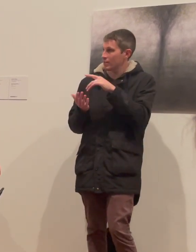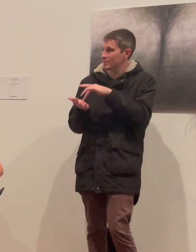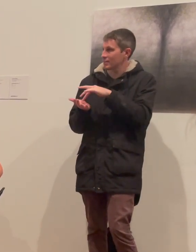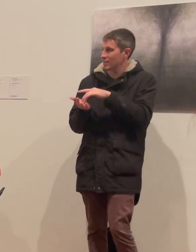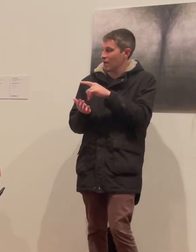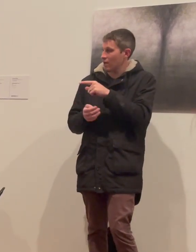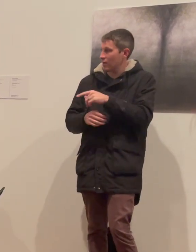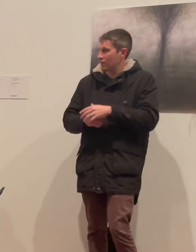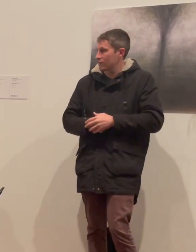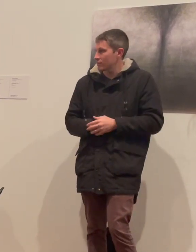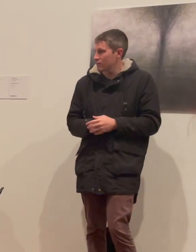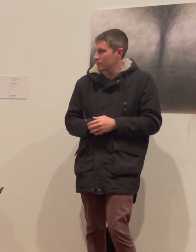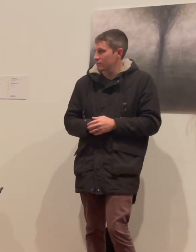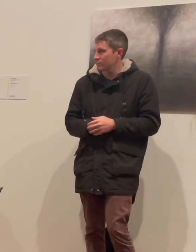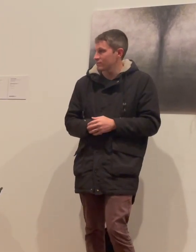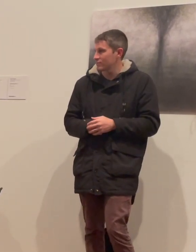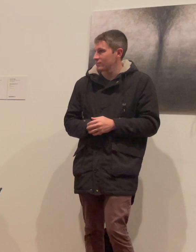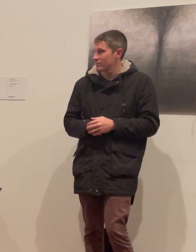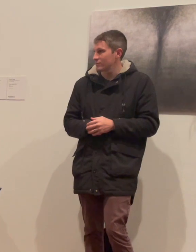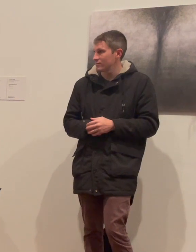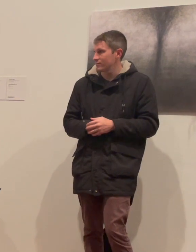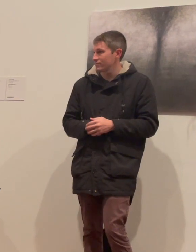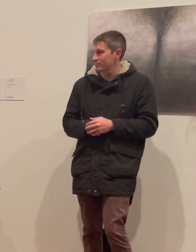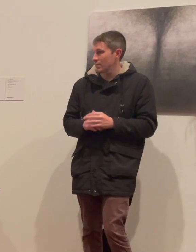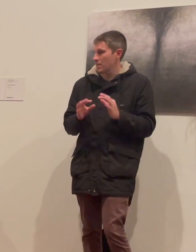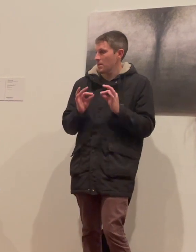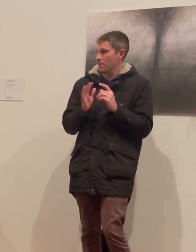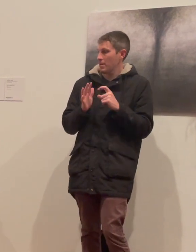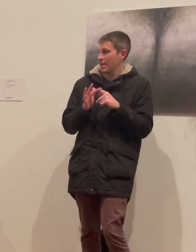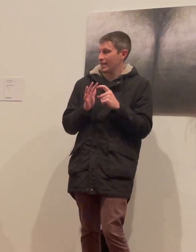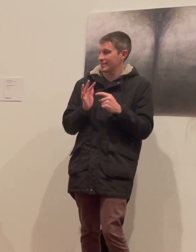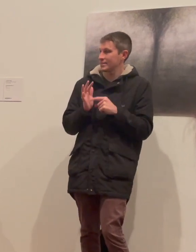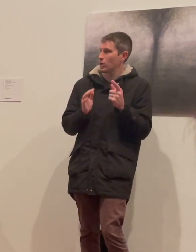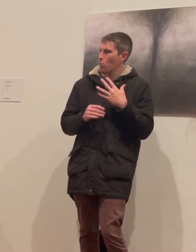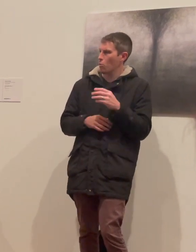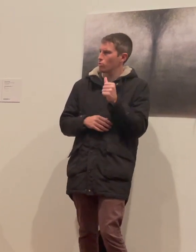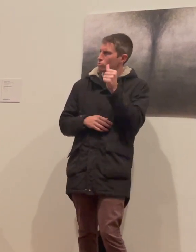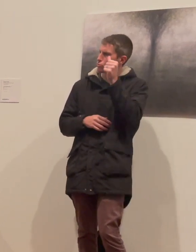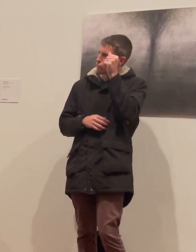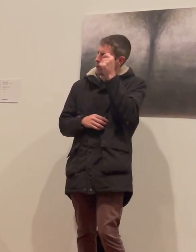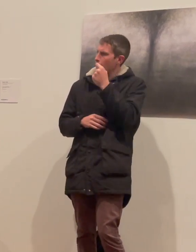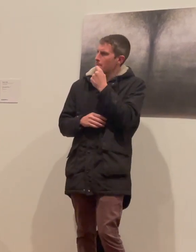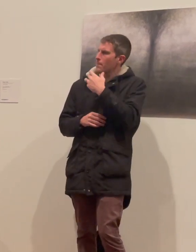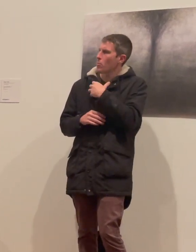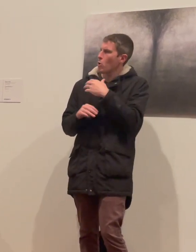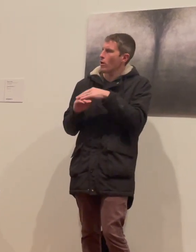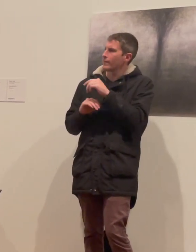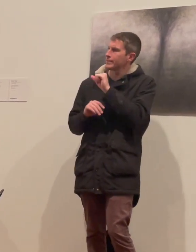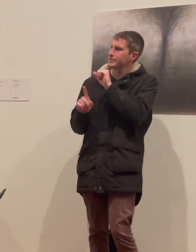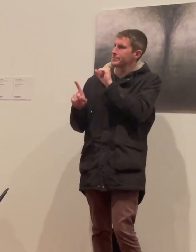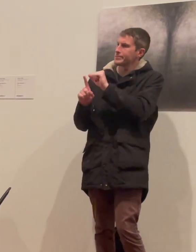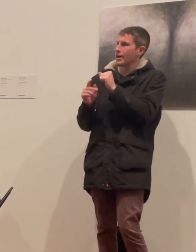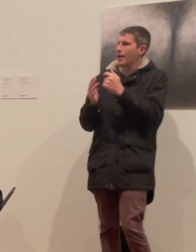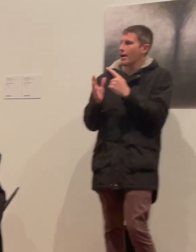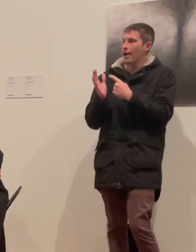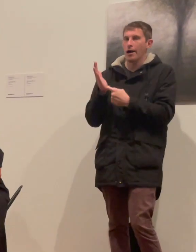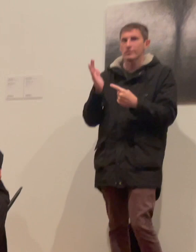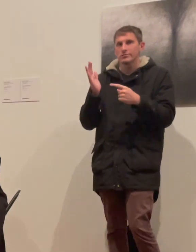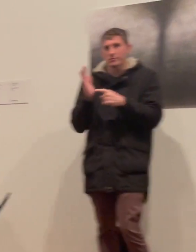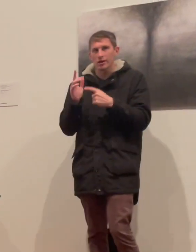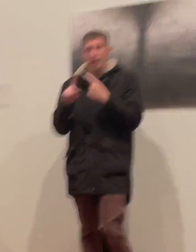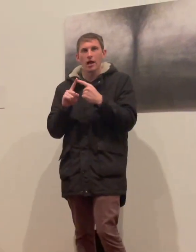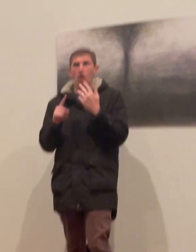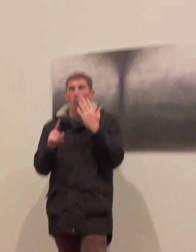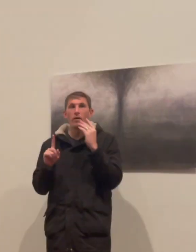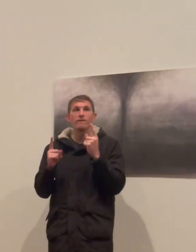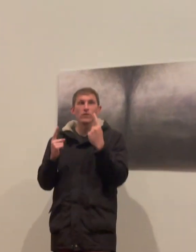of this work. And Beckett wanted to know a little bit about the artwork, and also when did you first